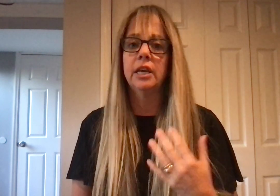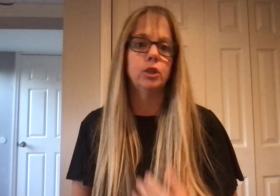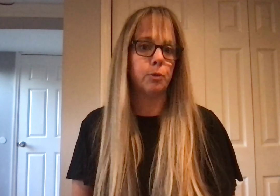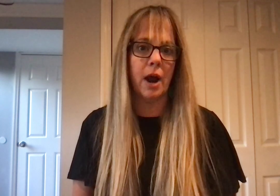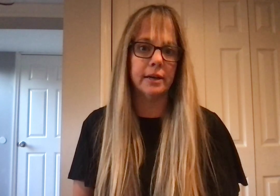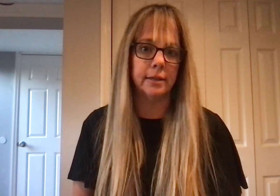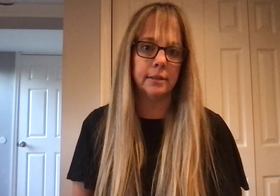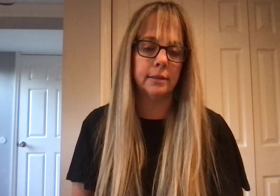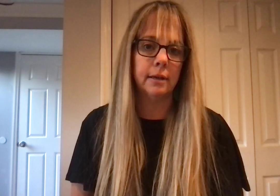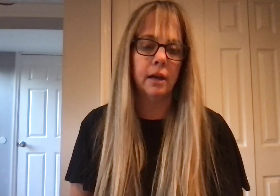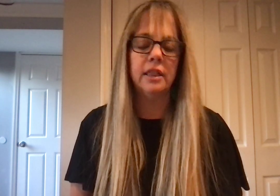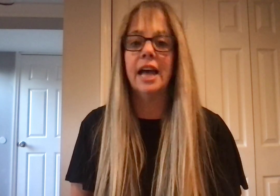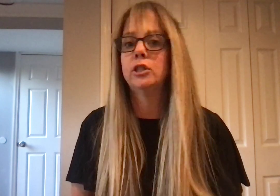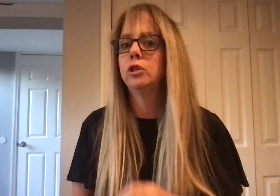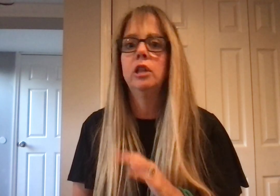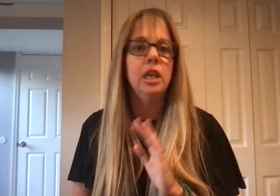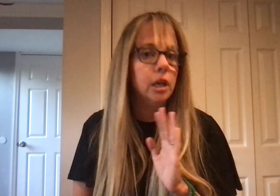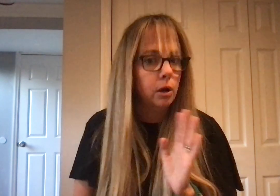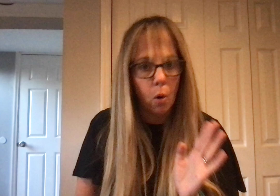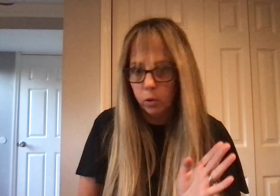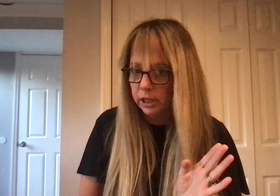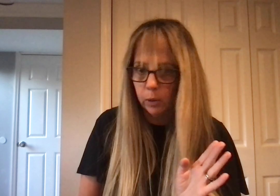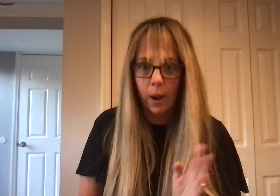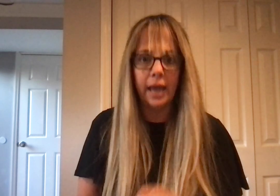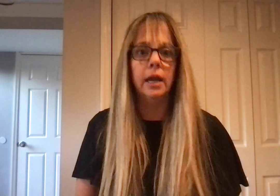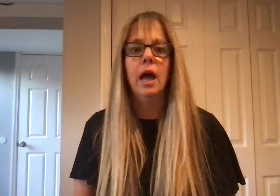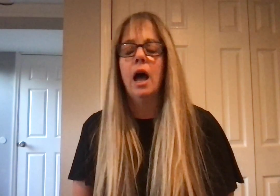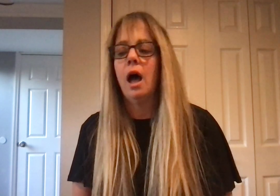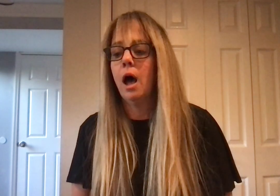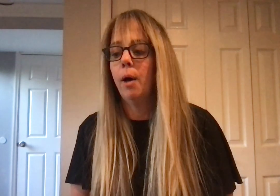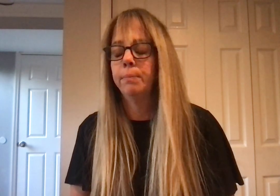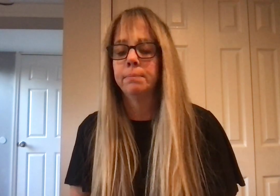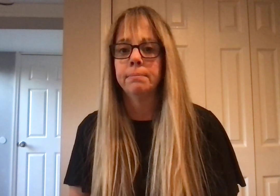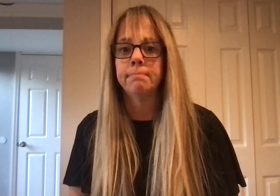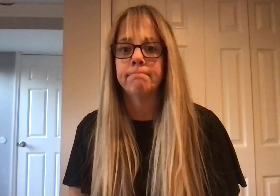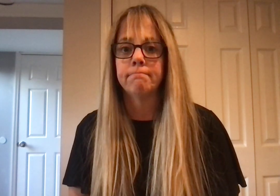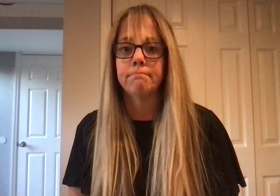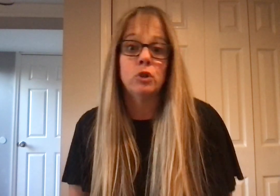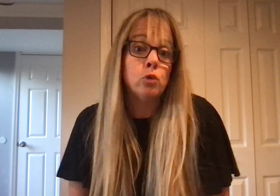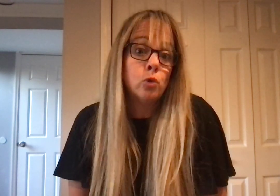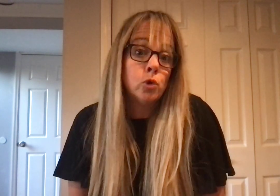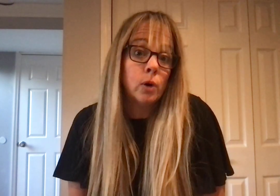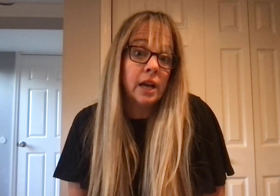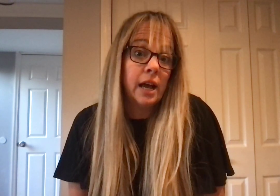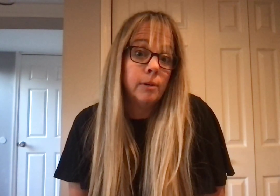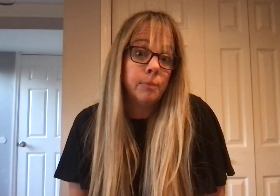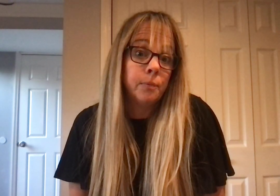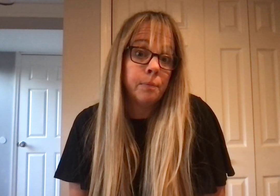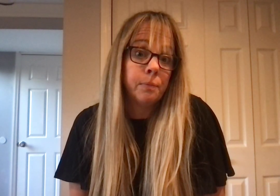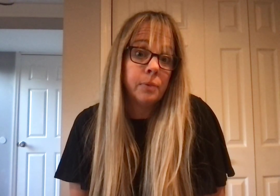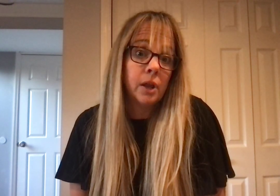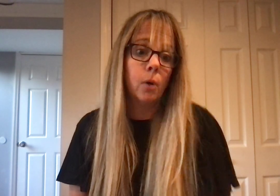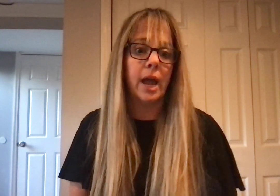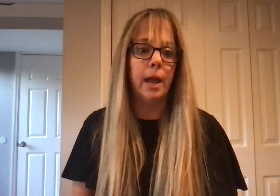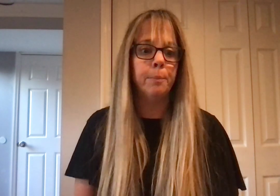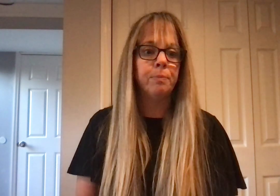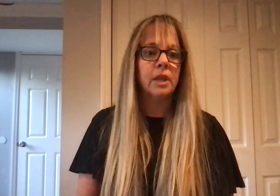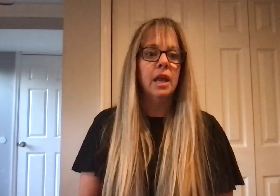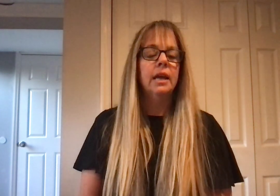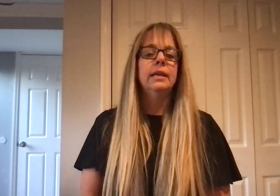to practice. That's the only way. There's no shortcut. Okay?